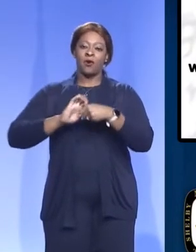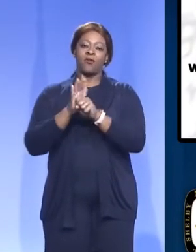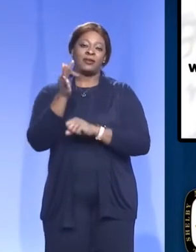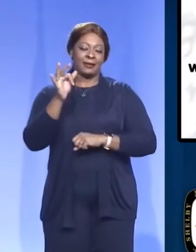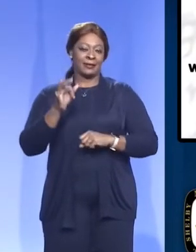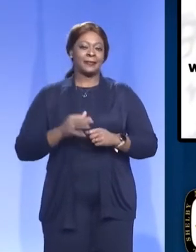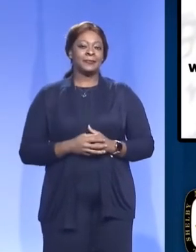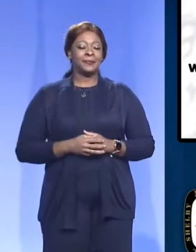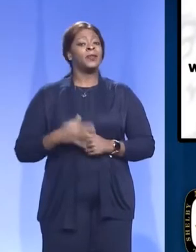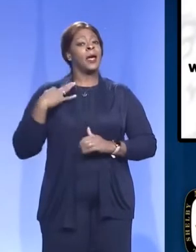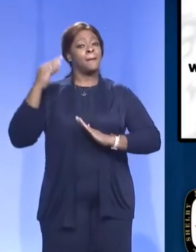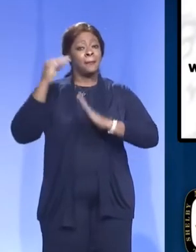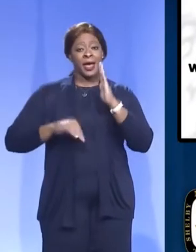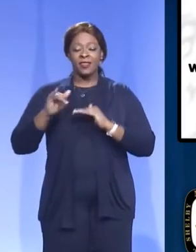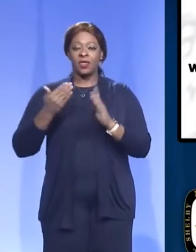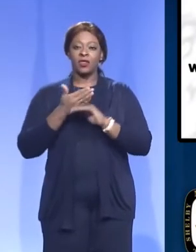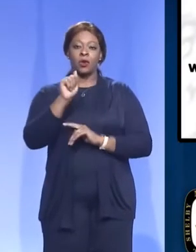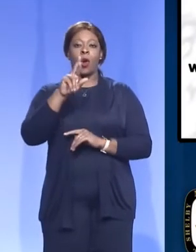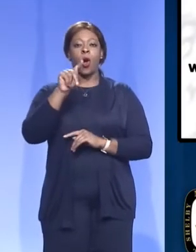COVID-19. Apply for that through